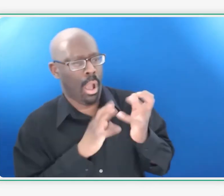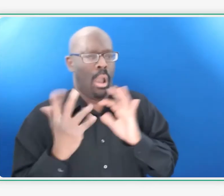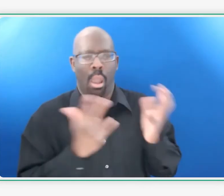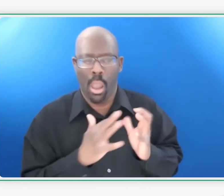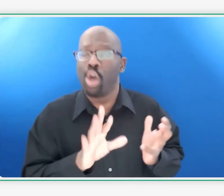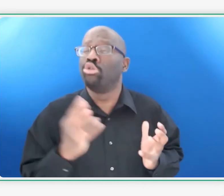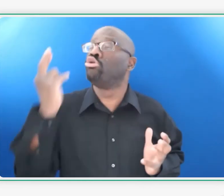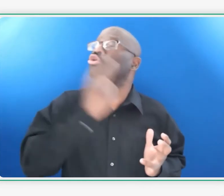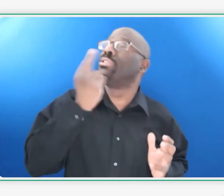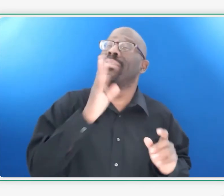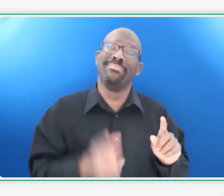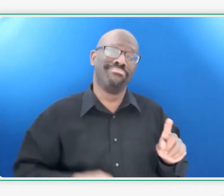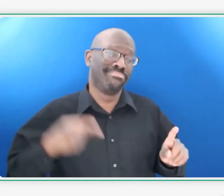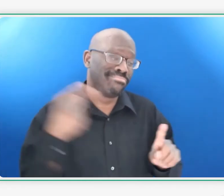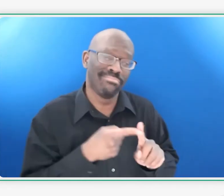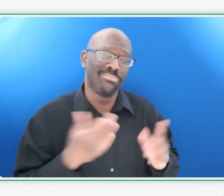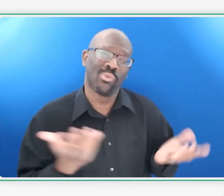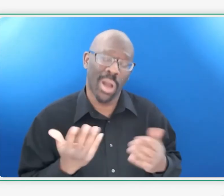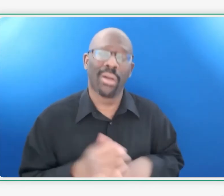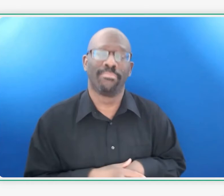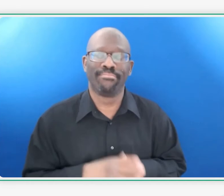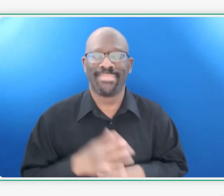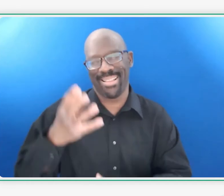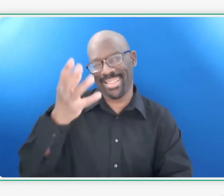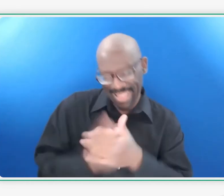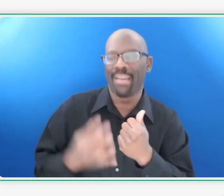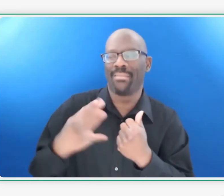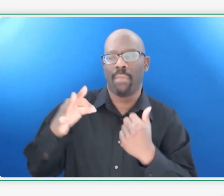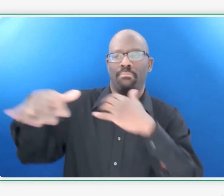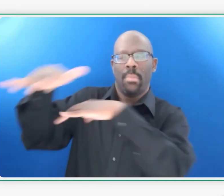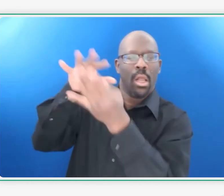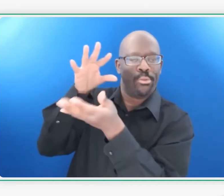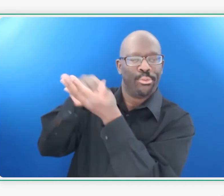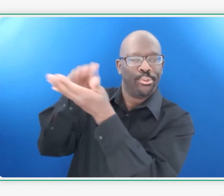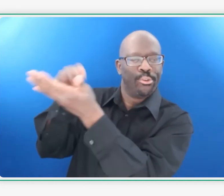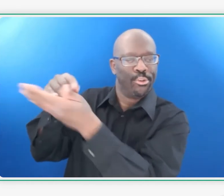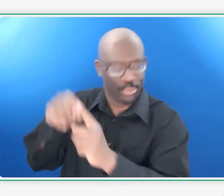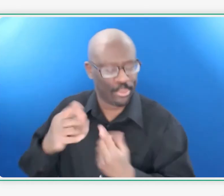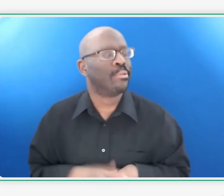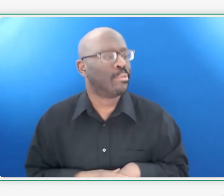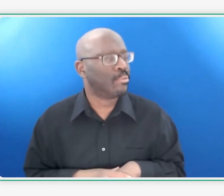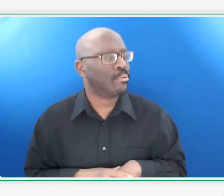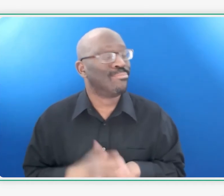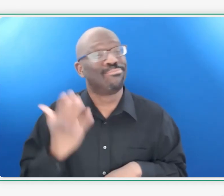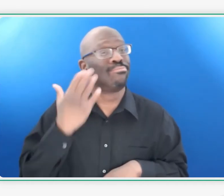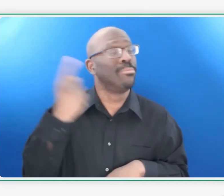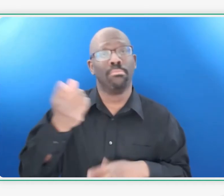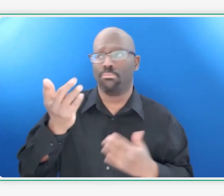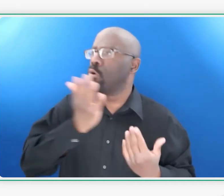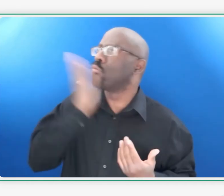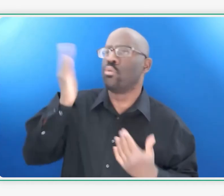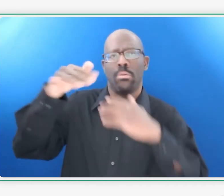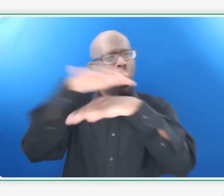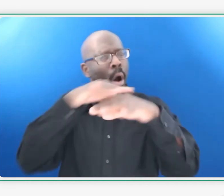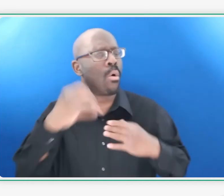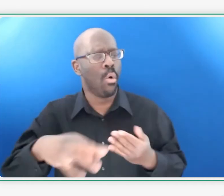So part of the reason that folks are risk adverse or experience financial insecurity is that lack of incidental or